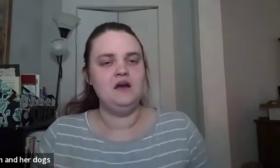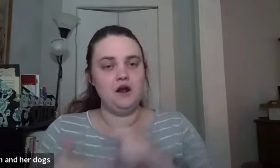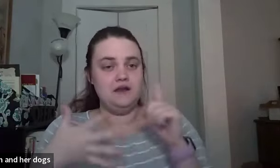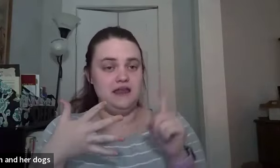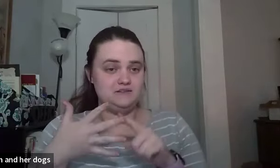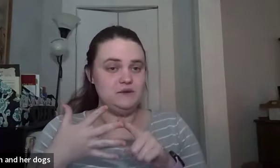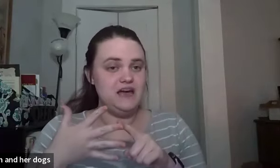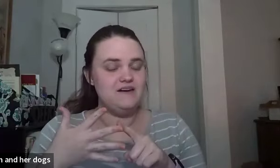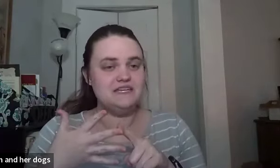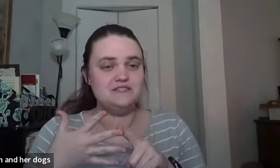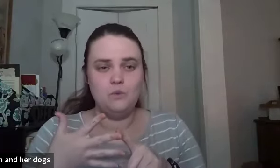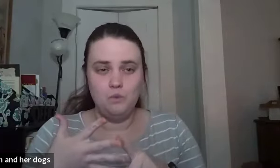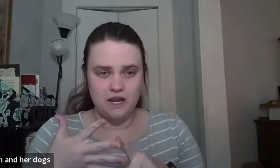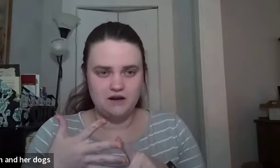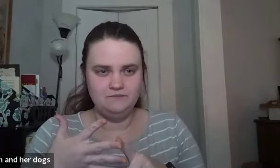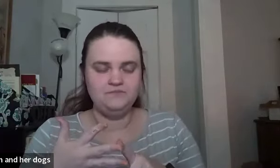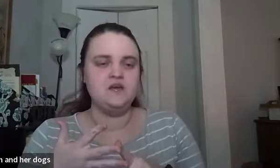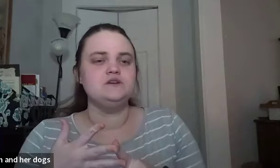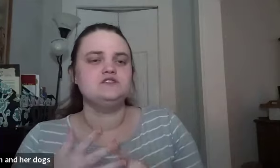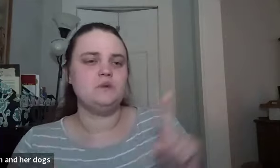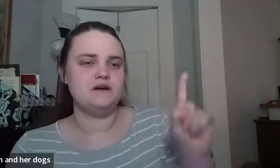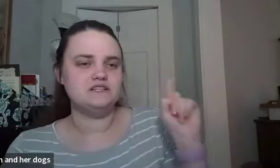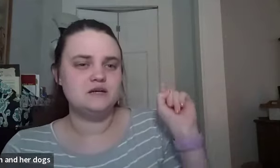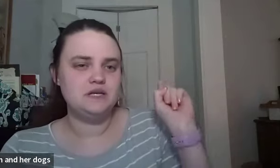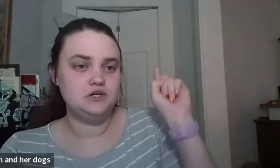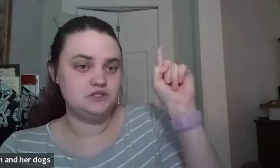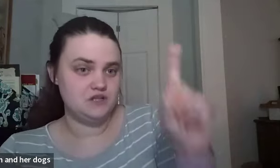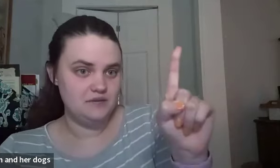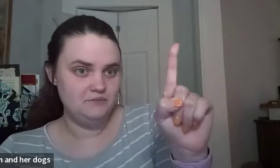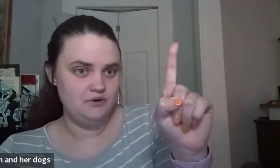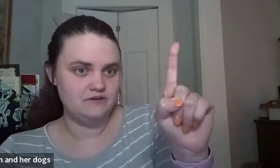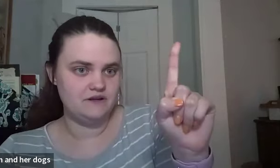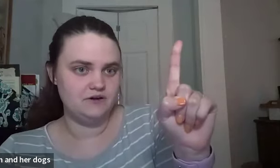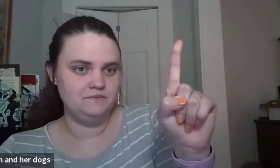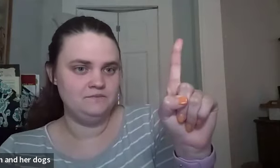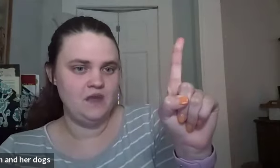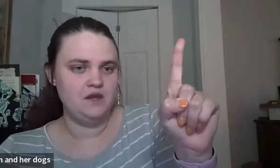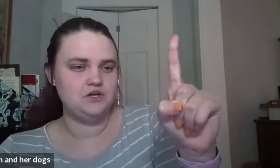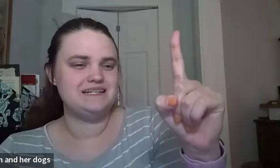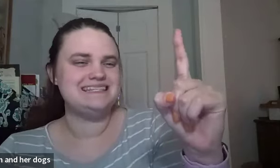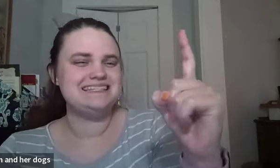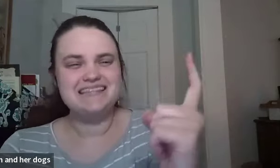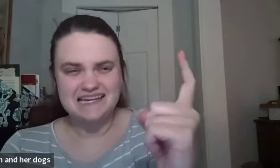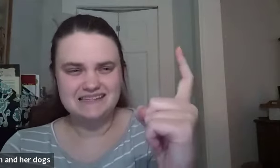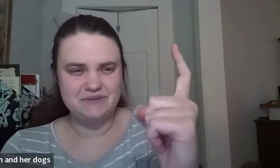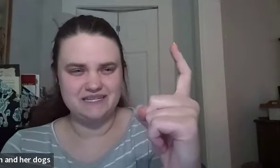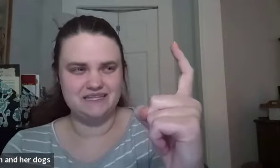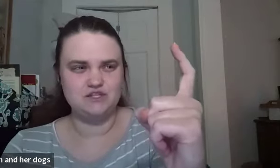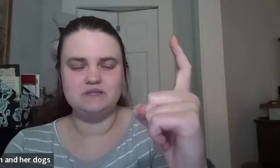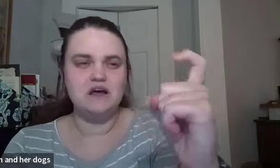Our next one we have is where. So where is going to be your dominant pointer finger. You're going to slightly bend it. So it's not like